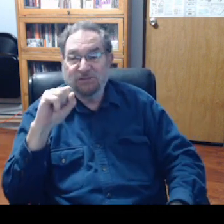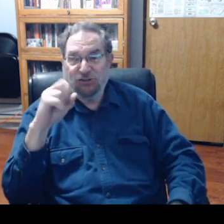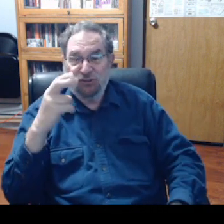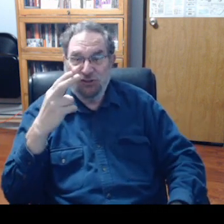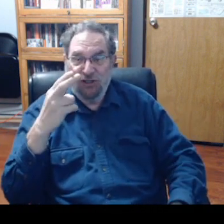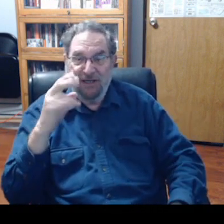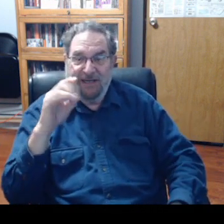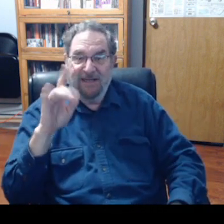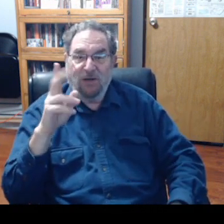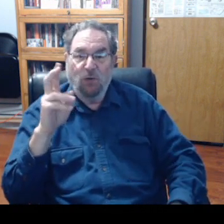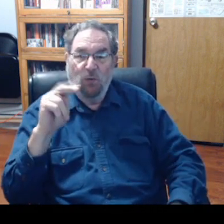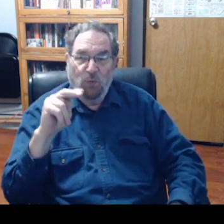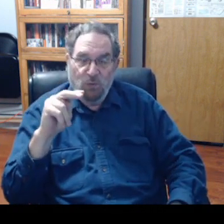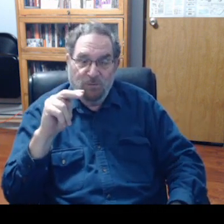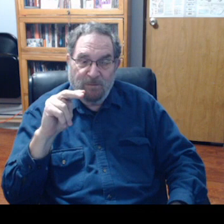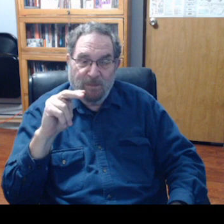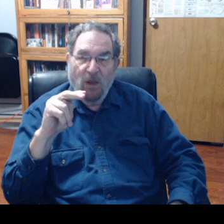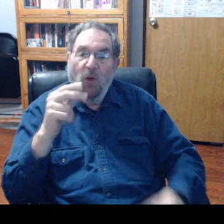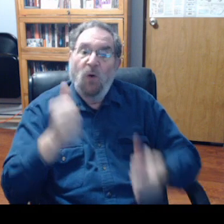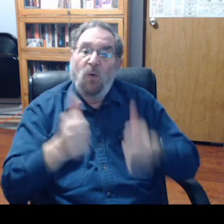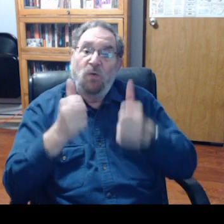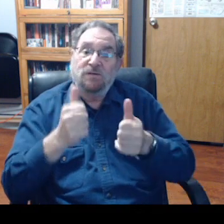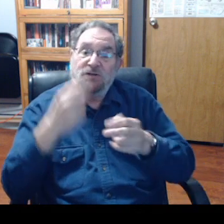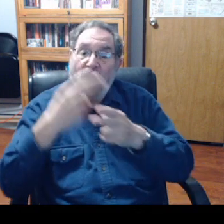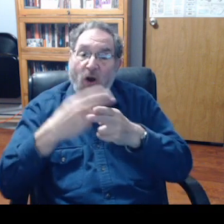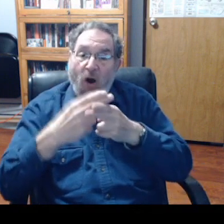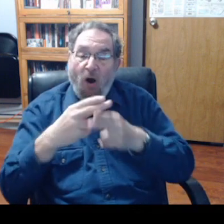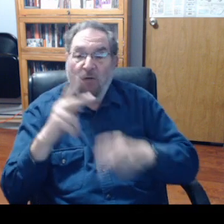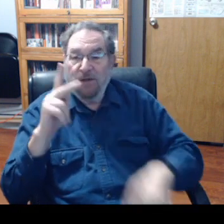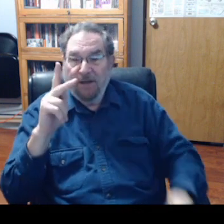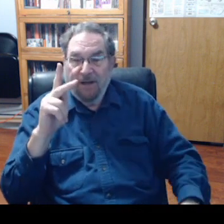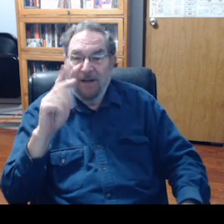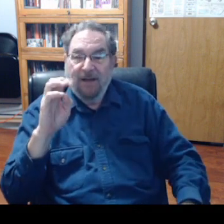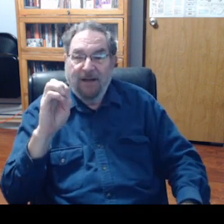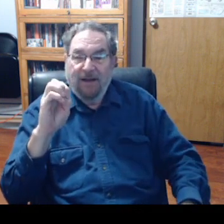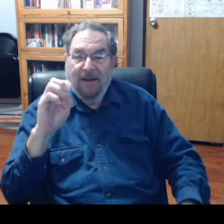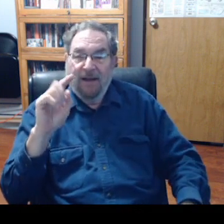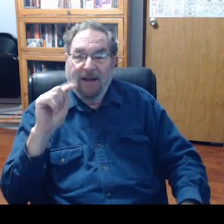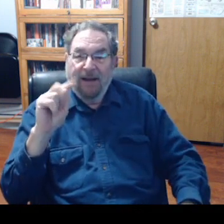of the shidduchim, which is called the